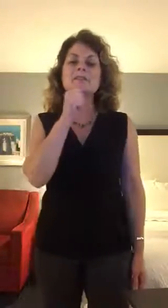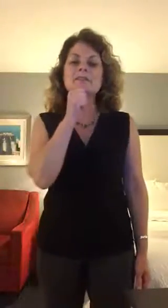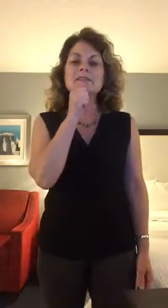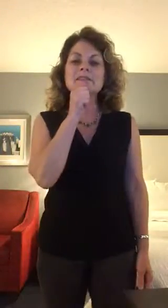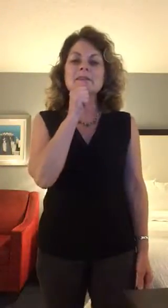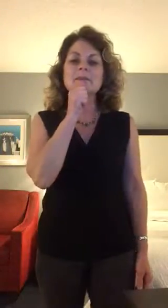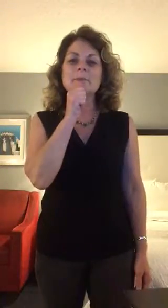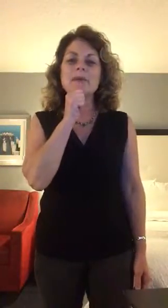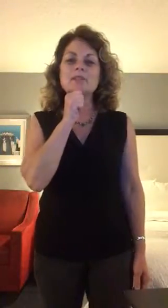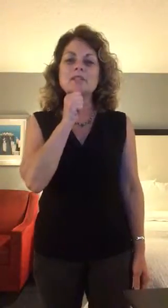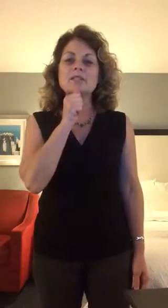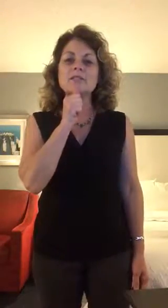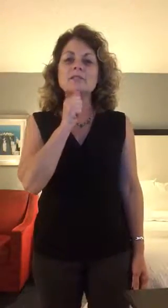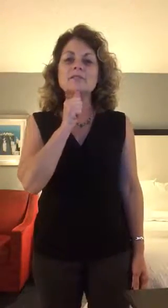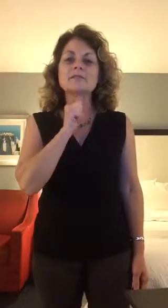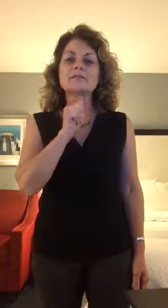is patience.